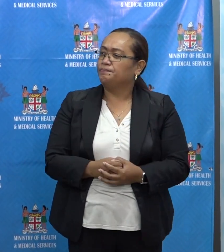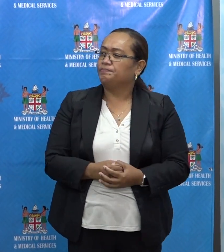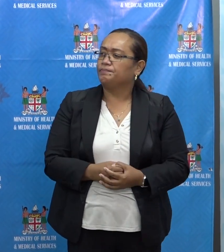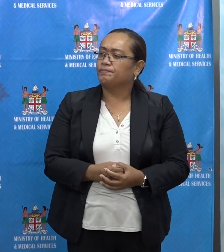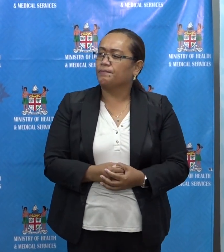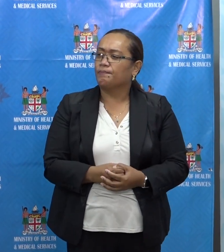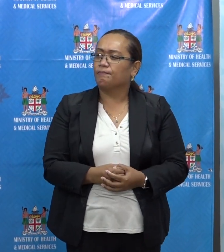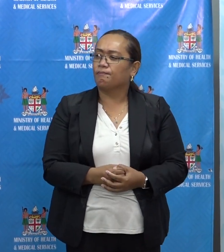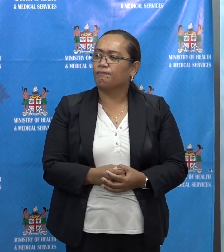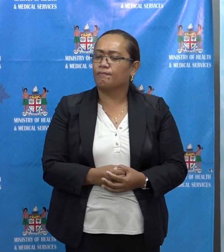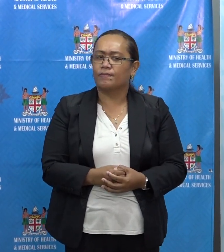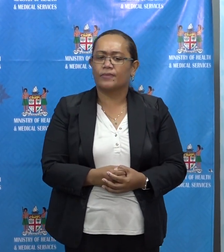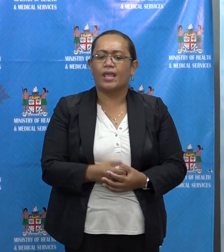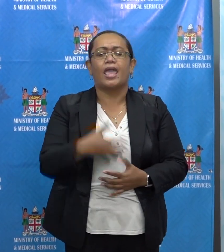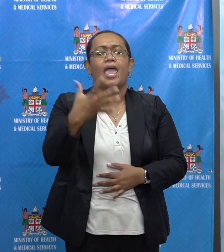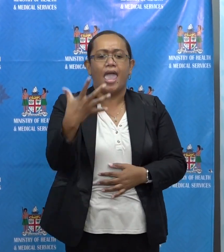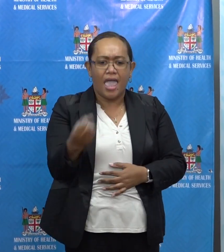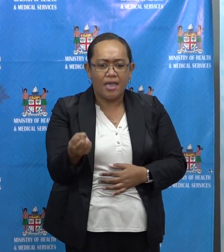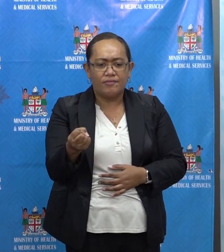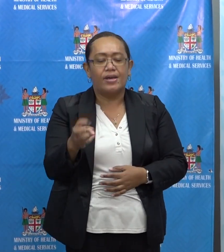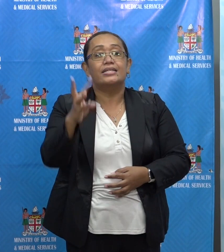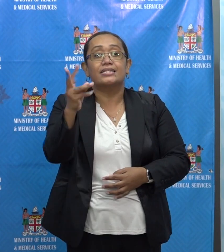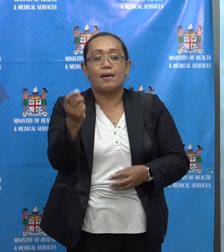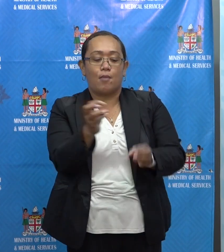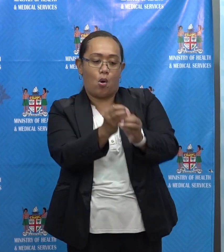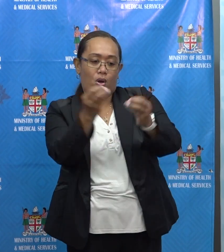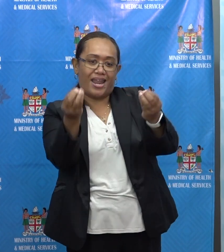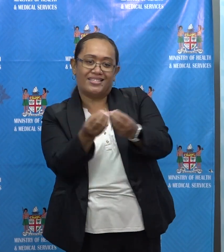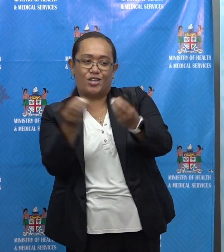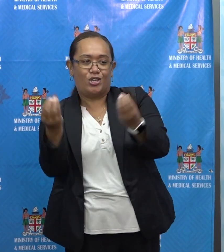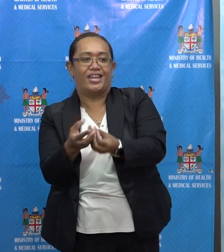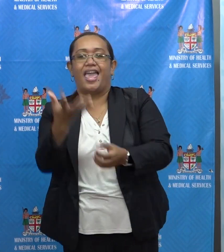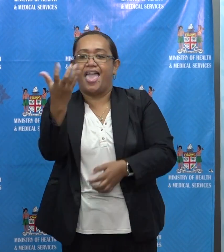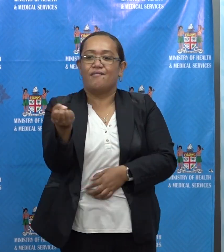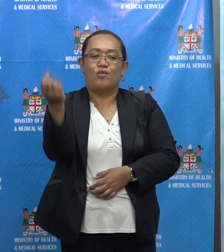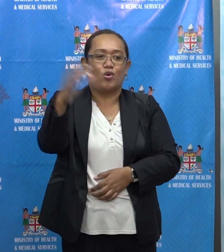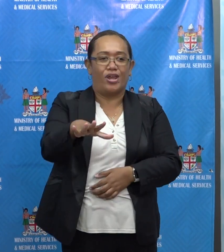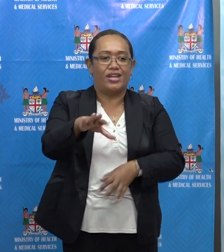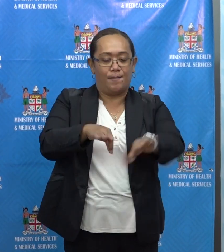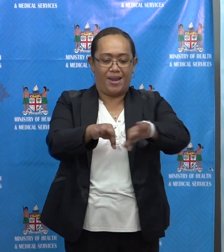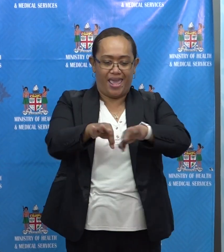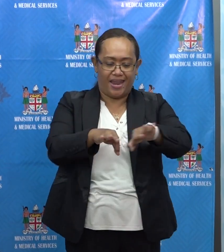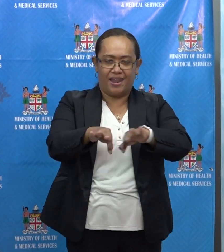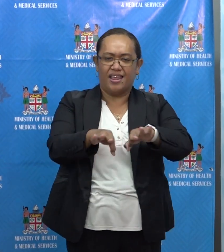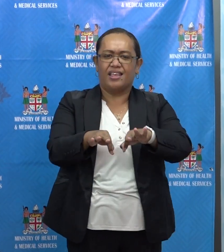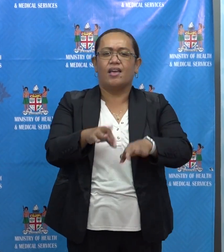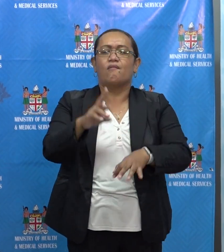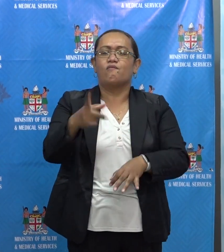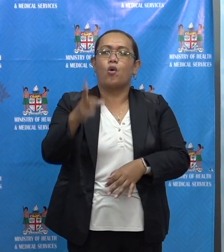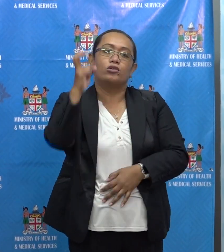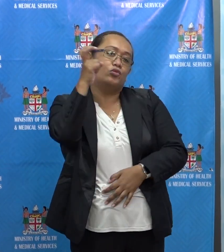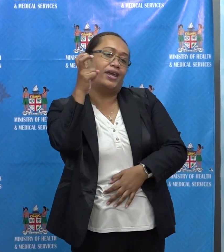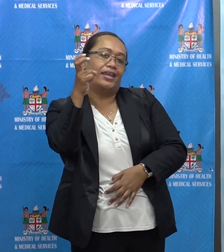There's been a number of organizations that have been